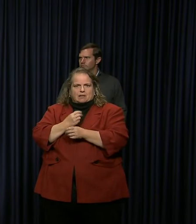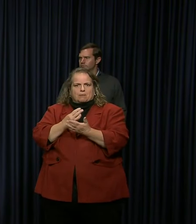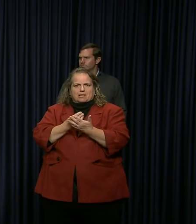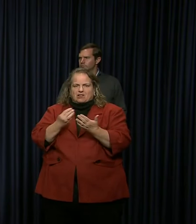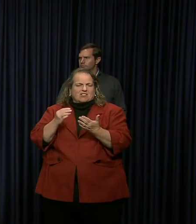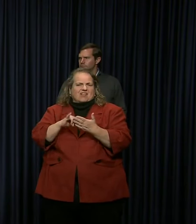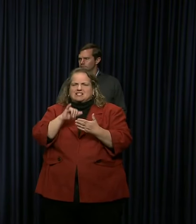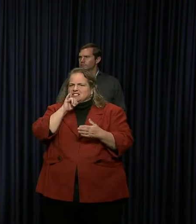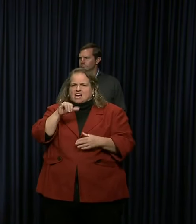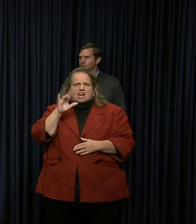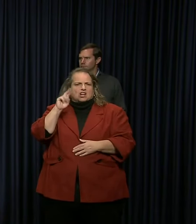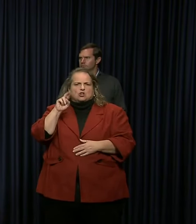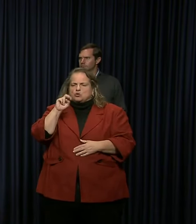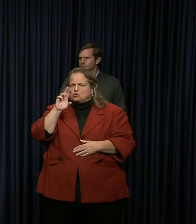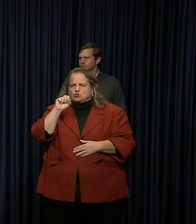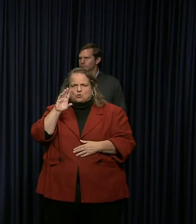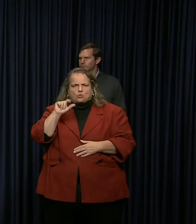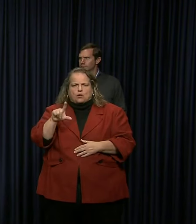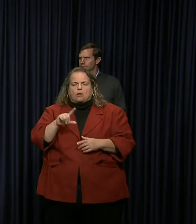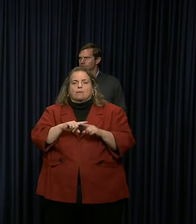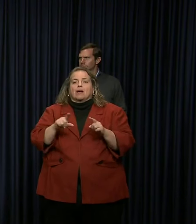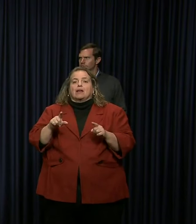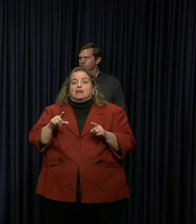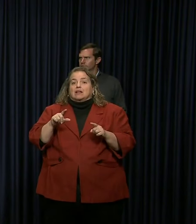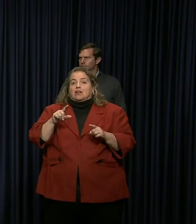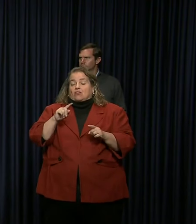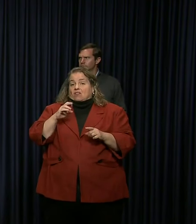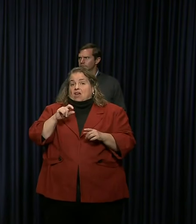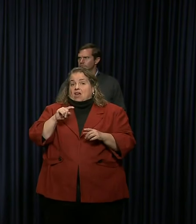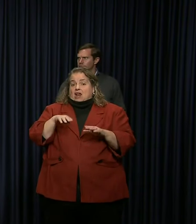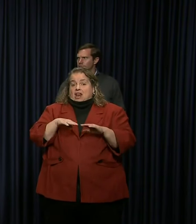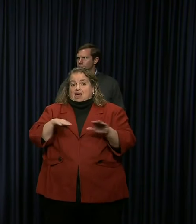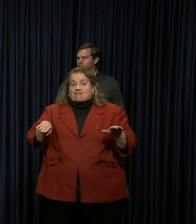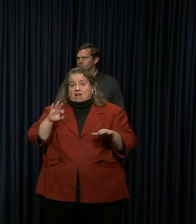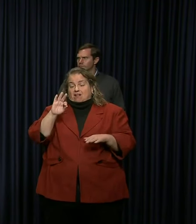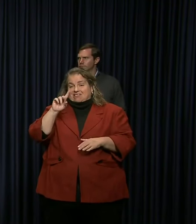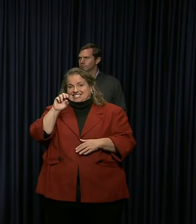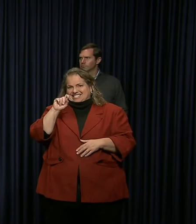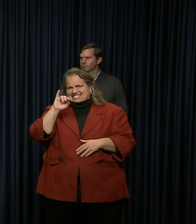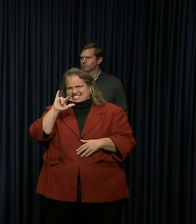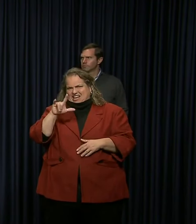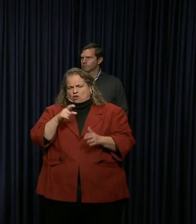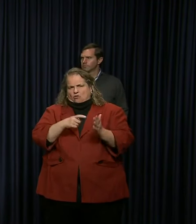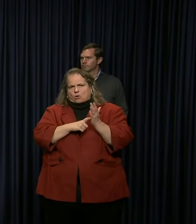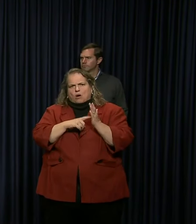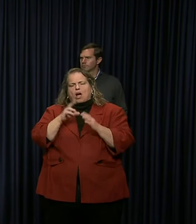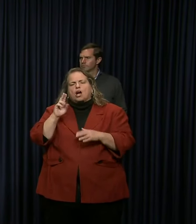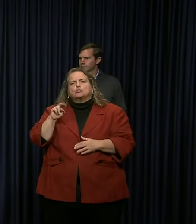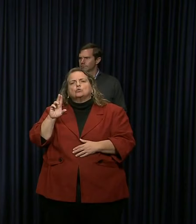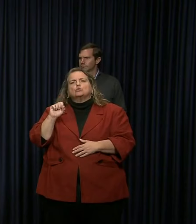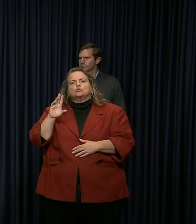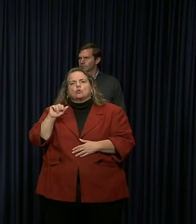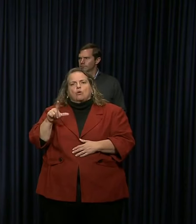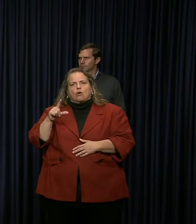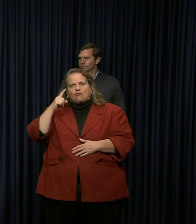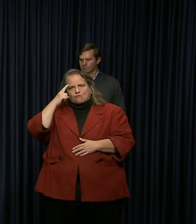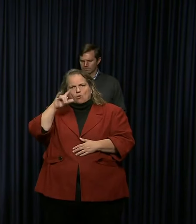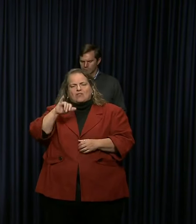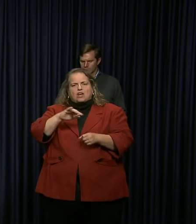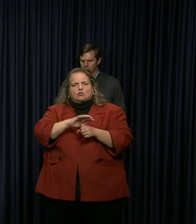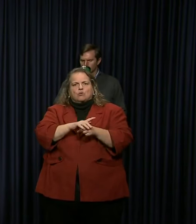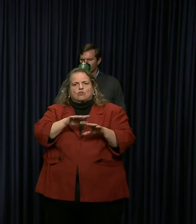there's no criticism implied by that. The level of detail required is really unusual, though, for the